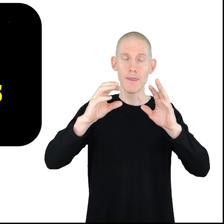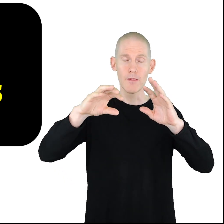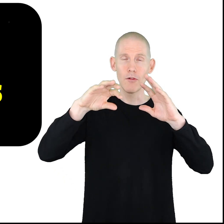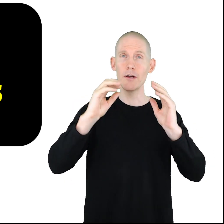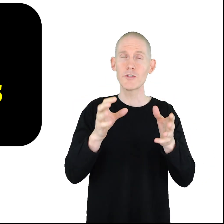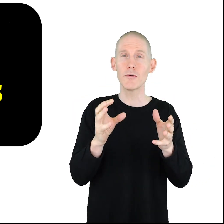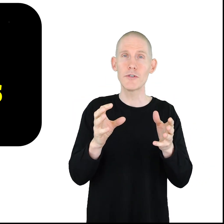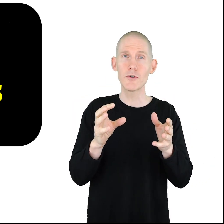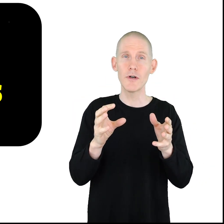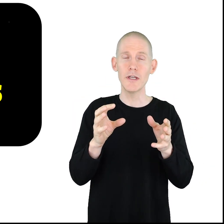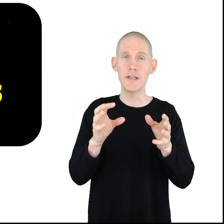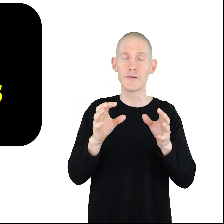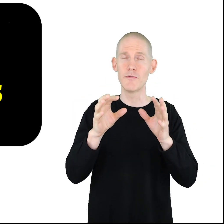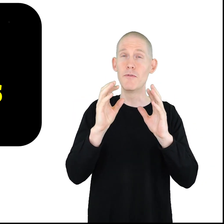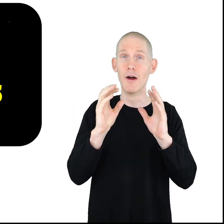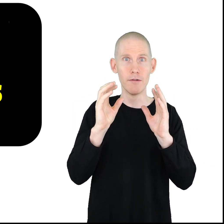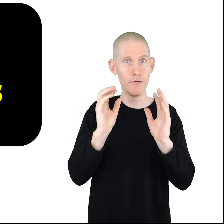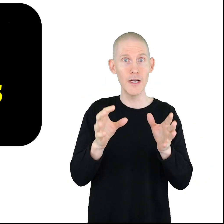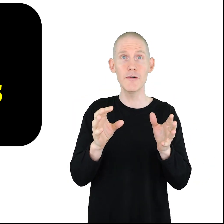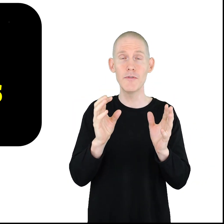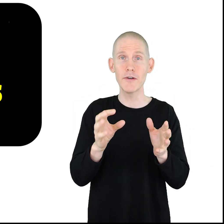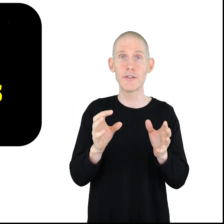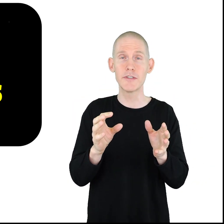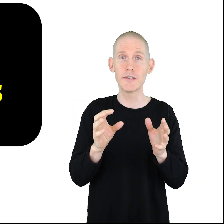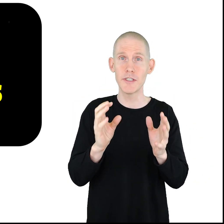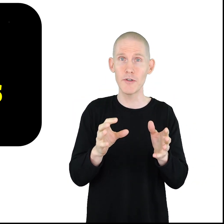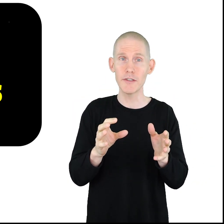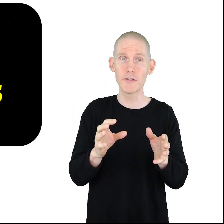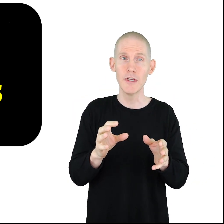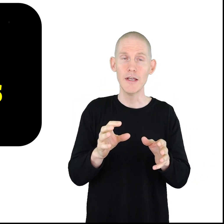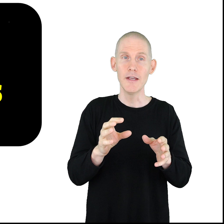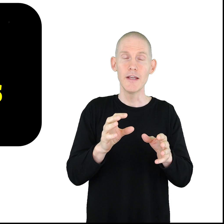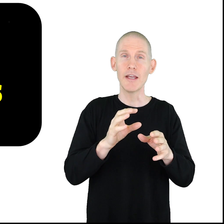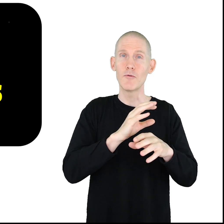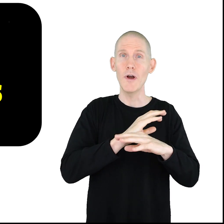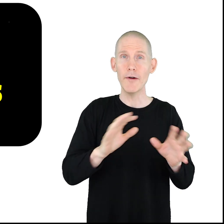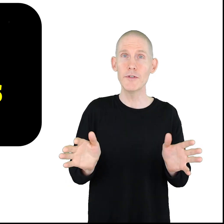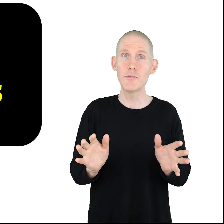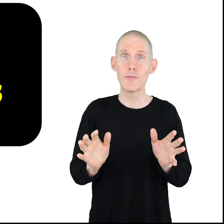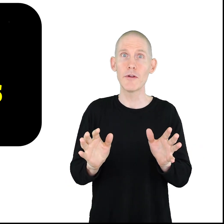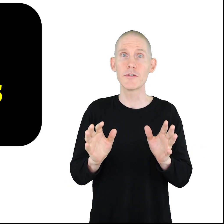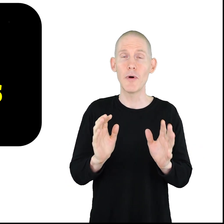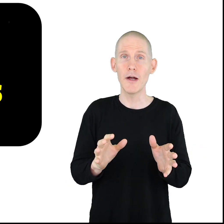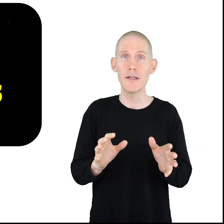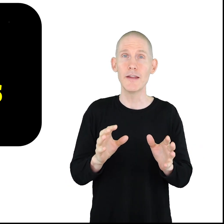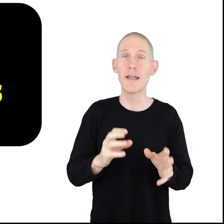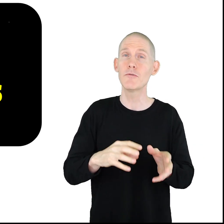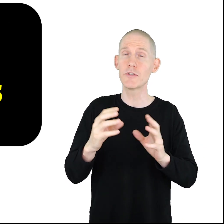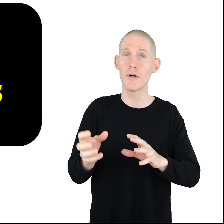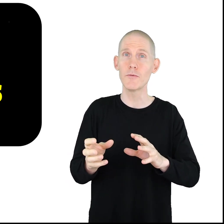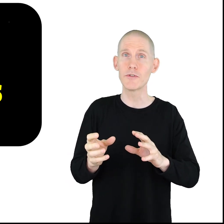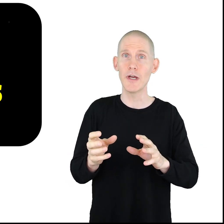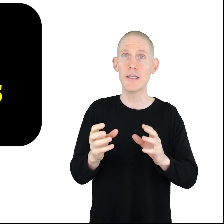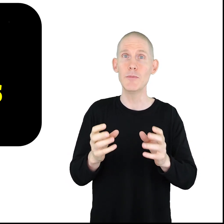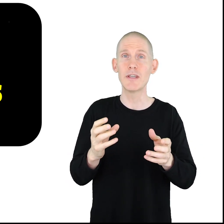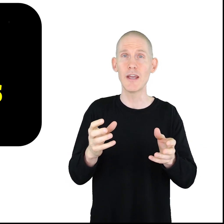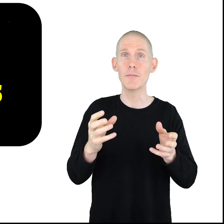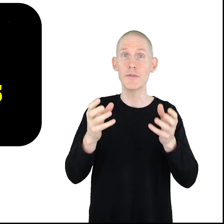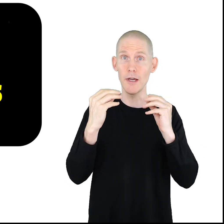Long story short, it is very, very serious. It ravaged my brother's body. And the end result was that he became deaf,